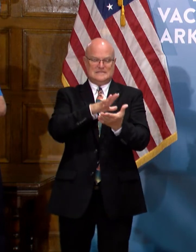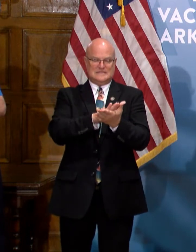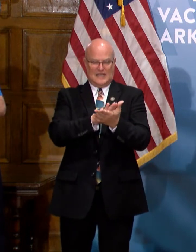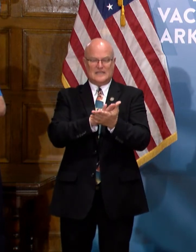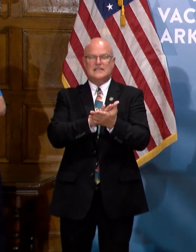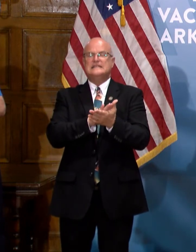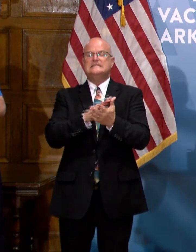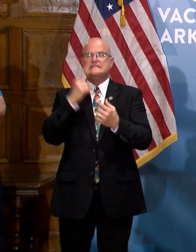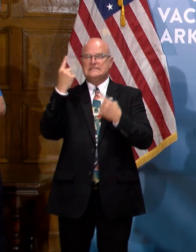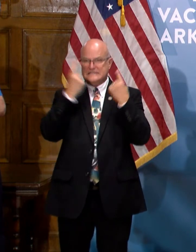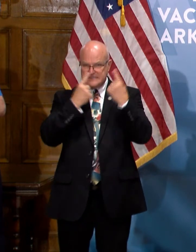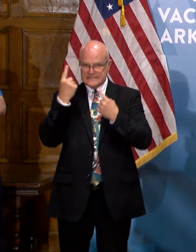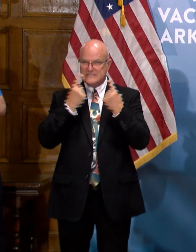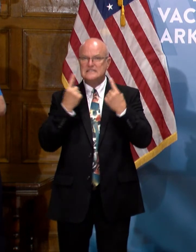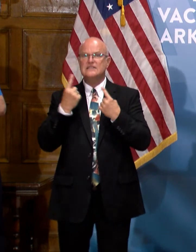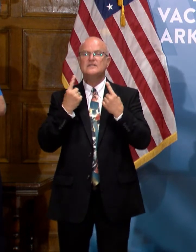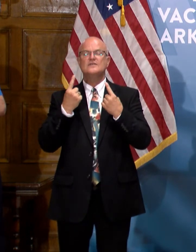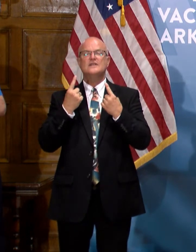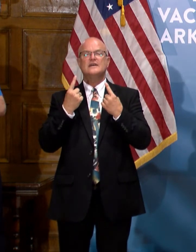and considered